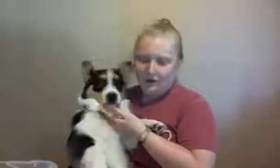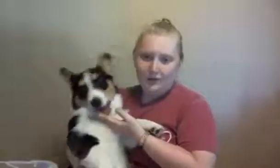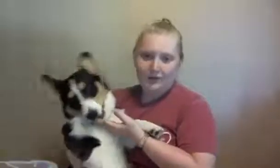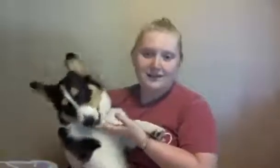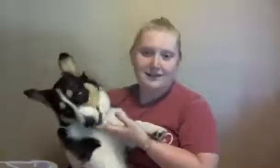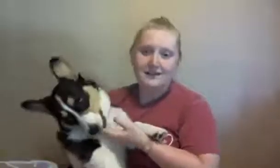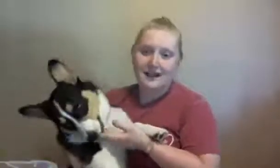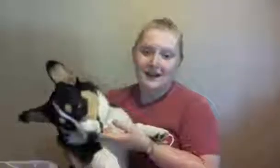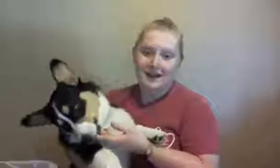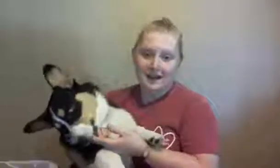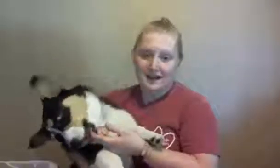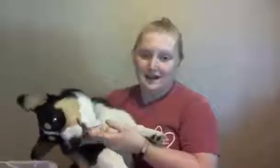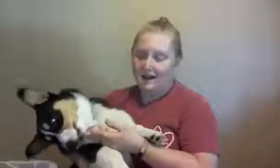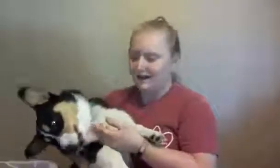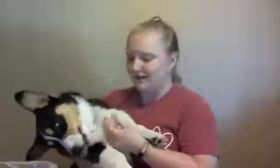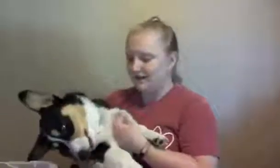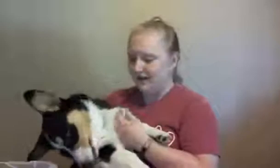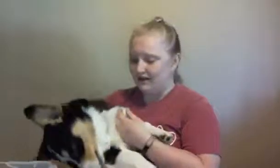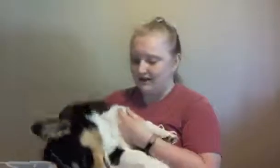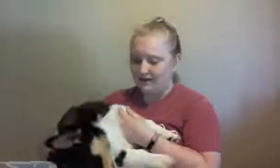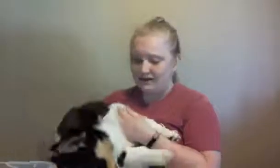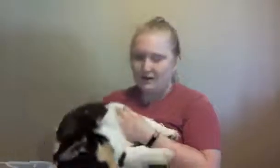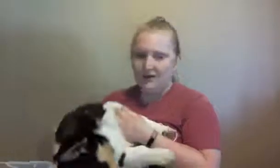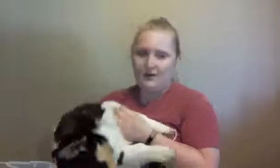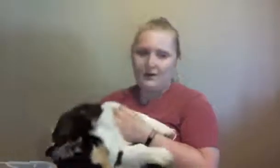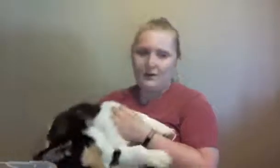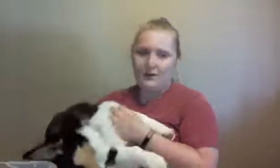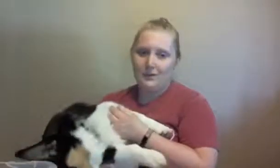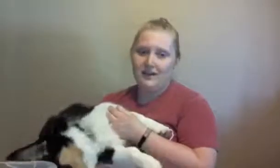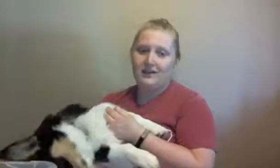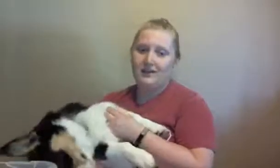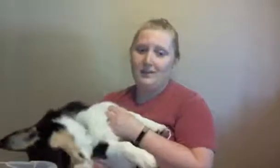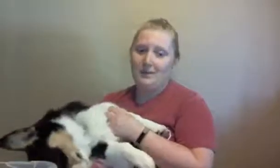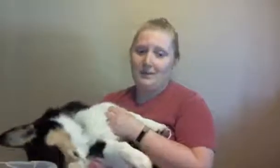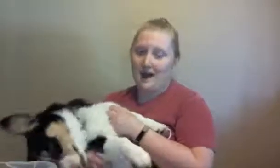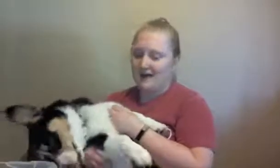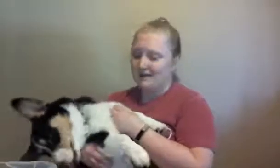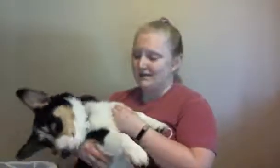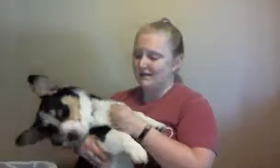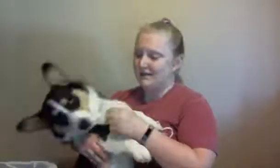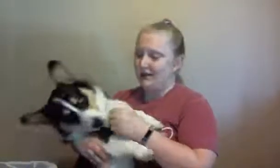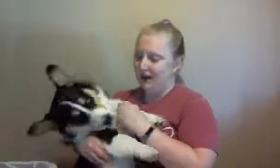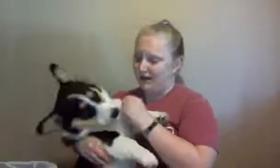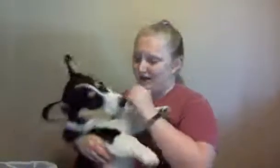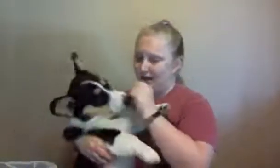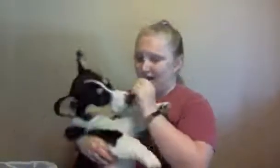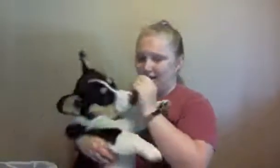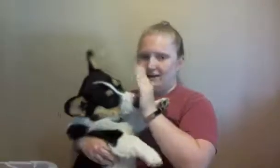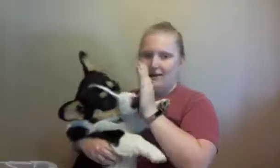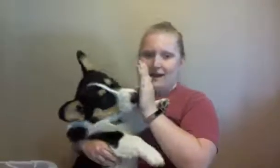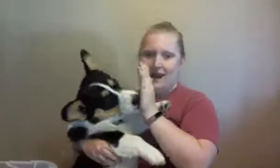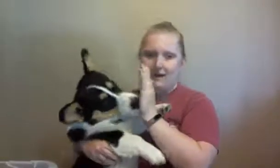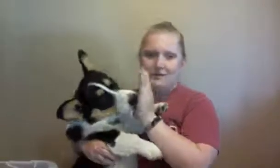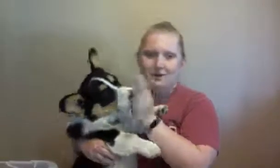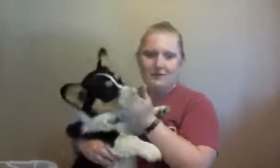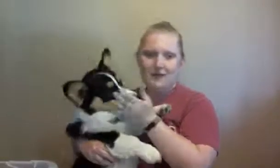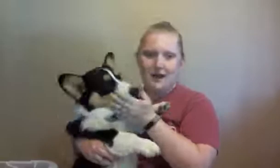So today in ASL, we're going to learn about pets. So I thought I would bring my